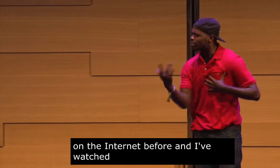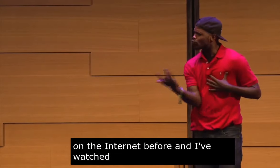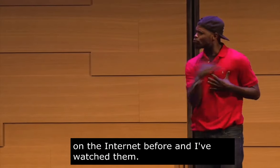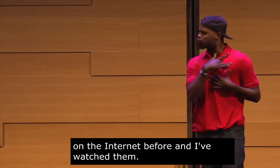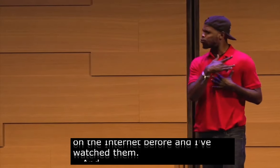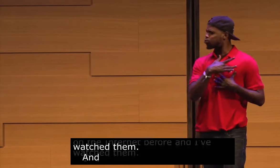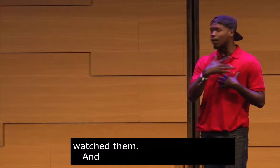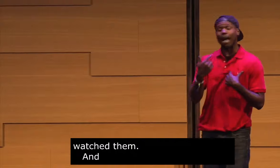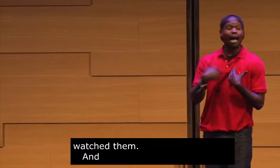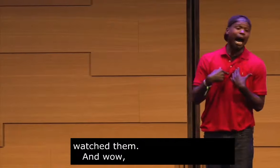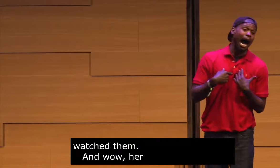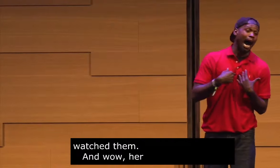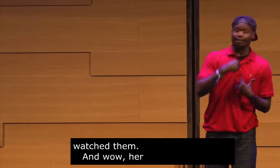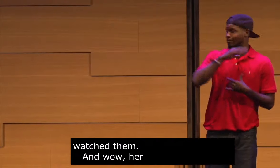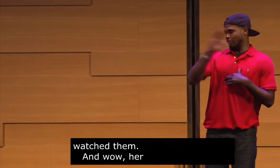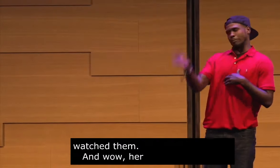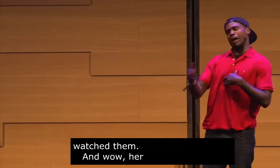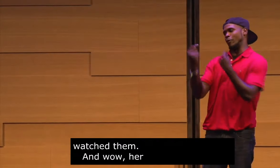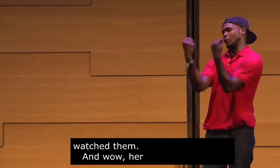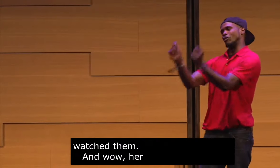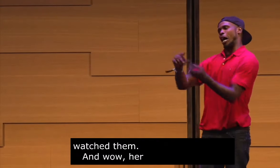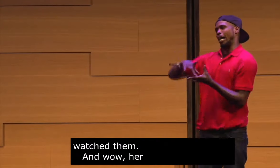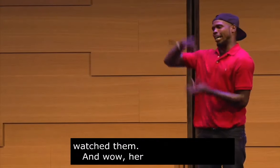them. And wow, her expression is just